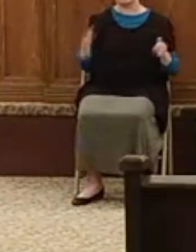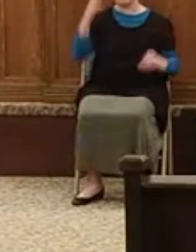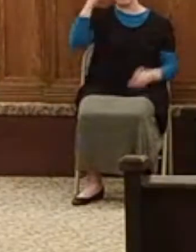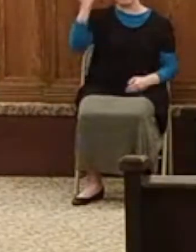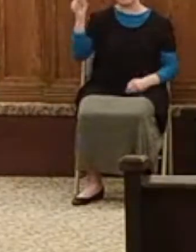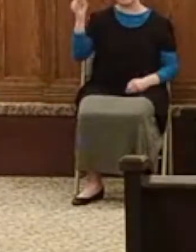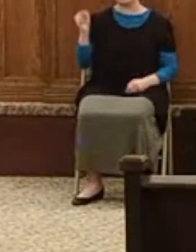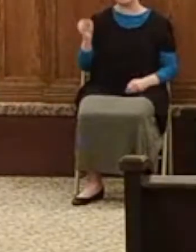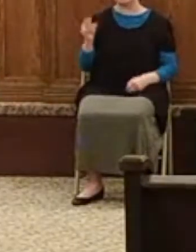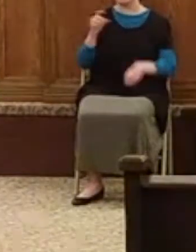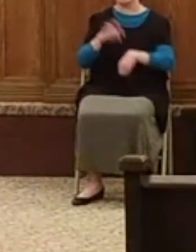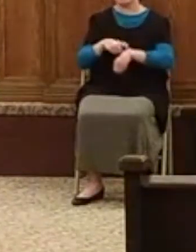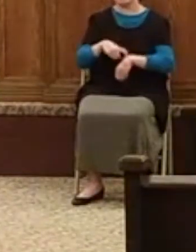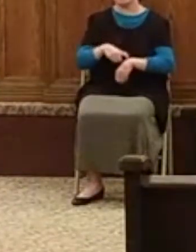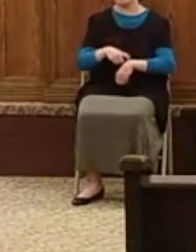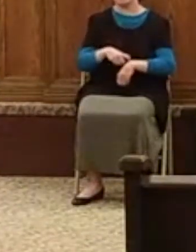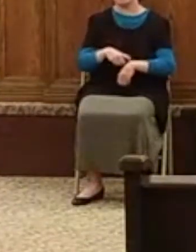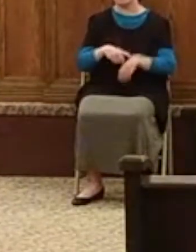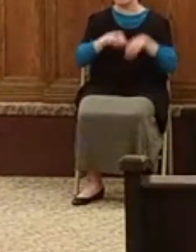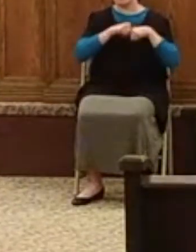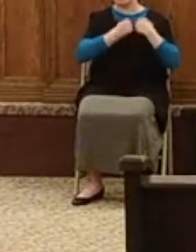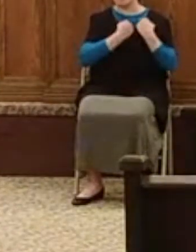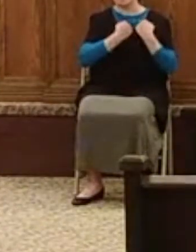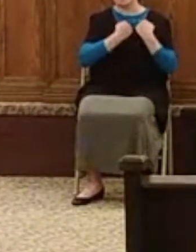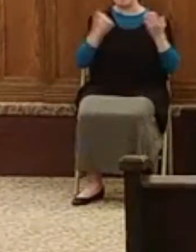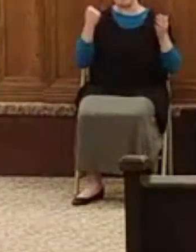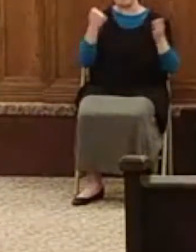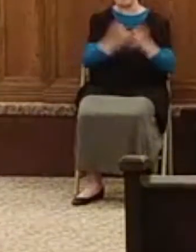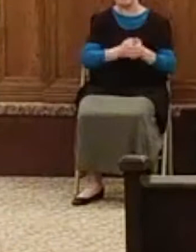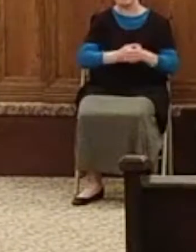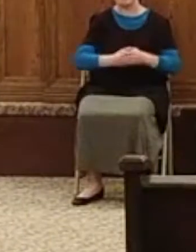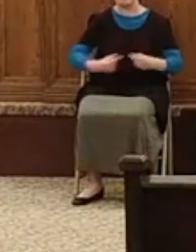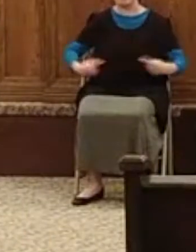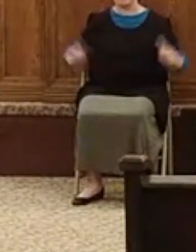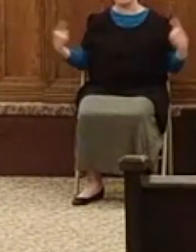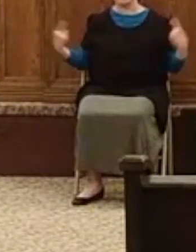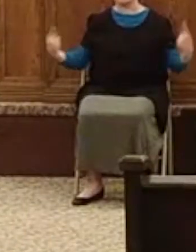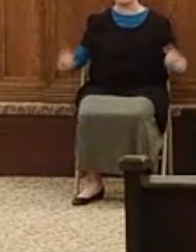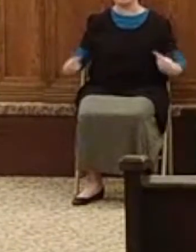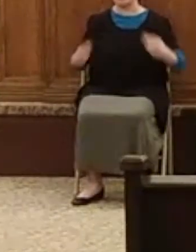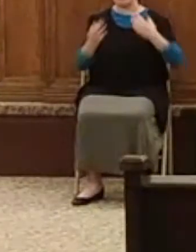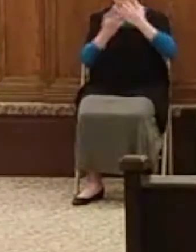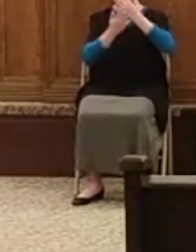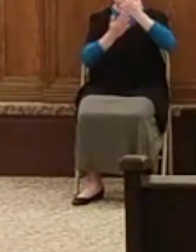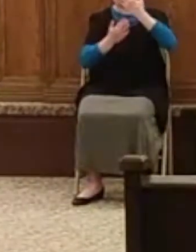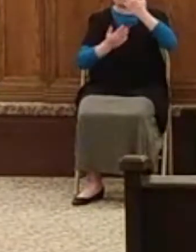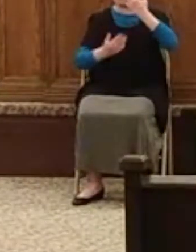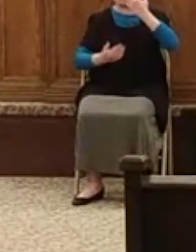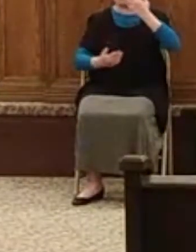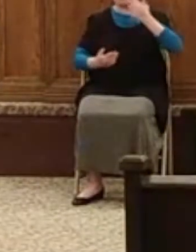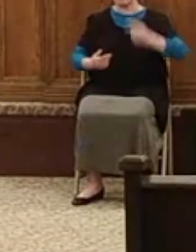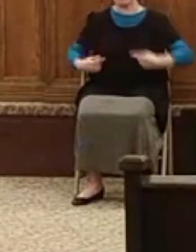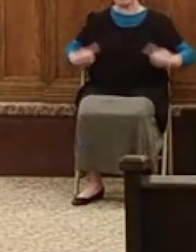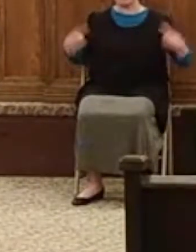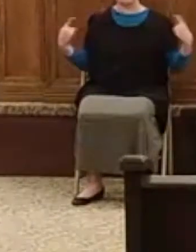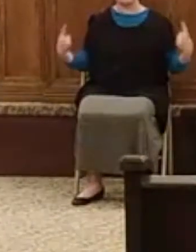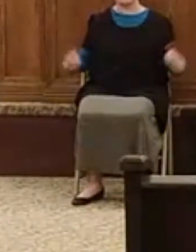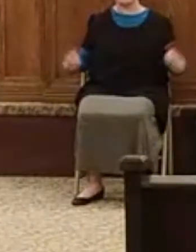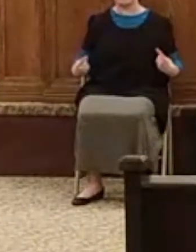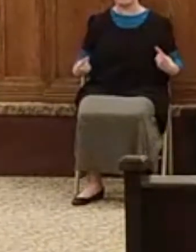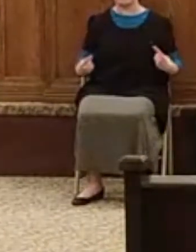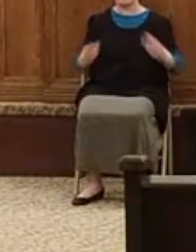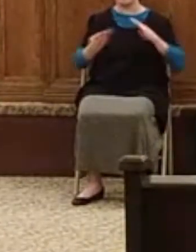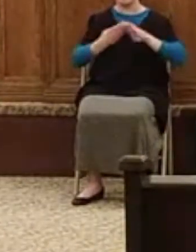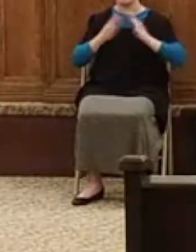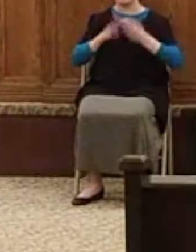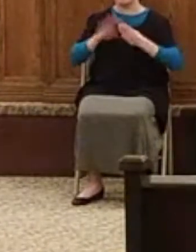A time when we were so broken and beaten by sin and bloodied by the effects of sin.